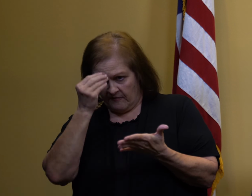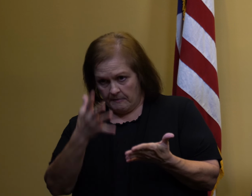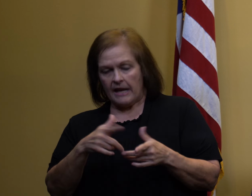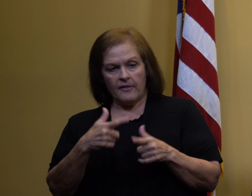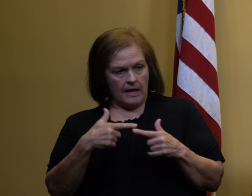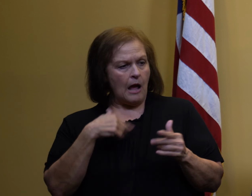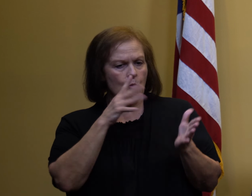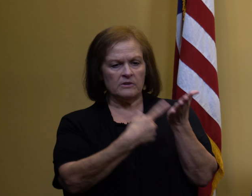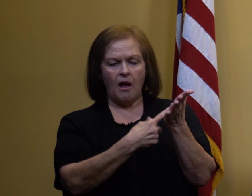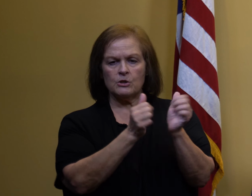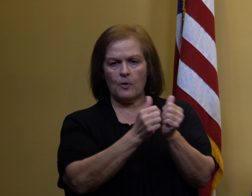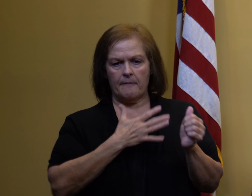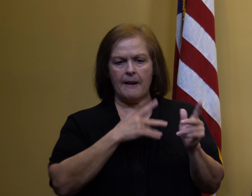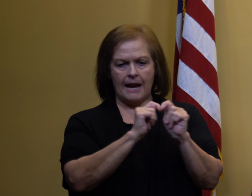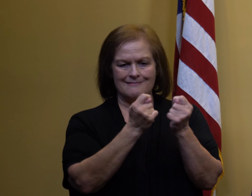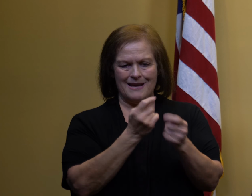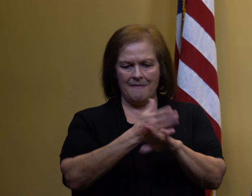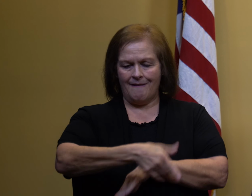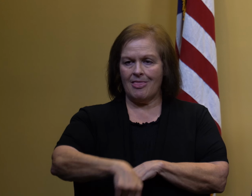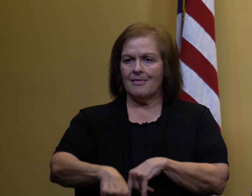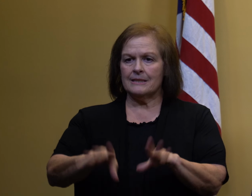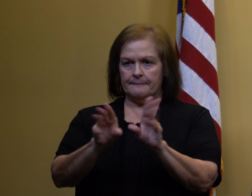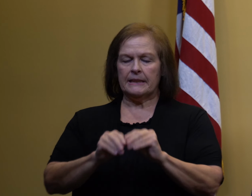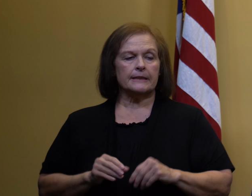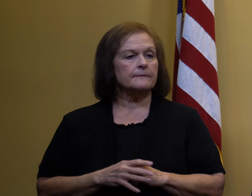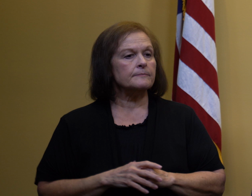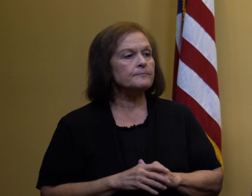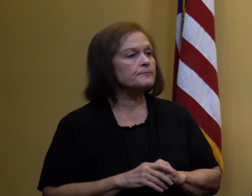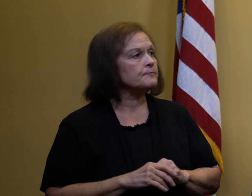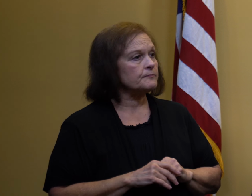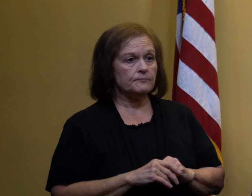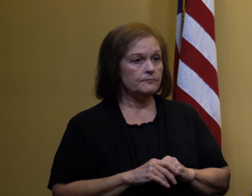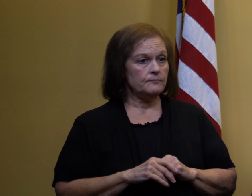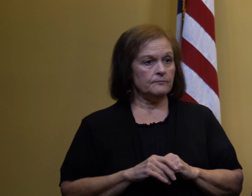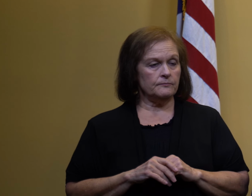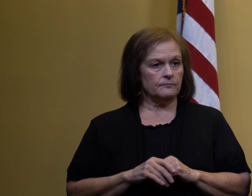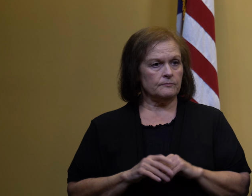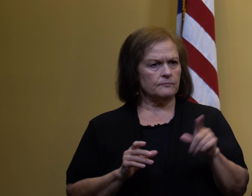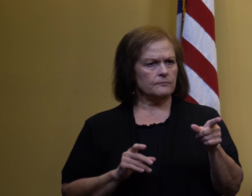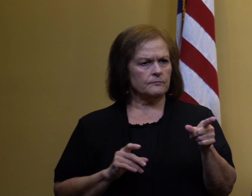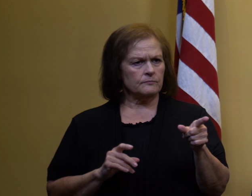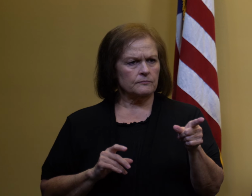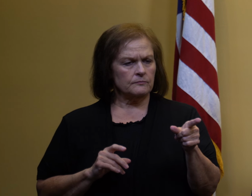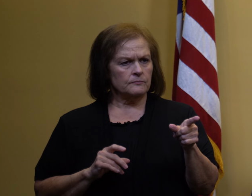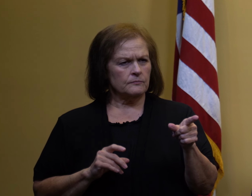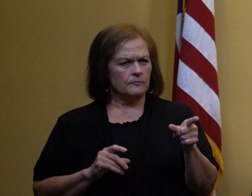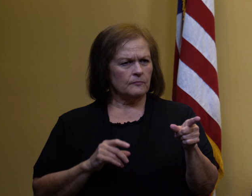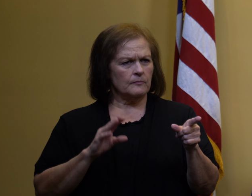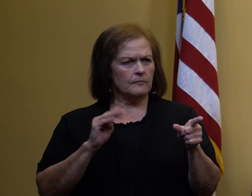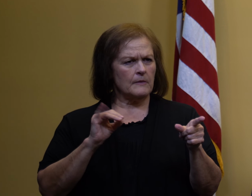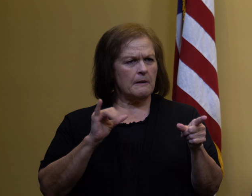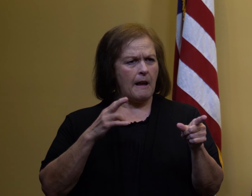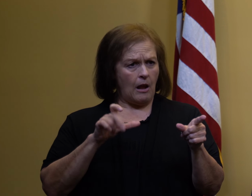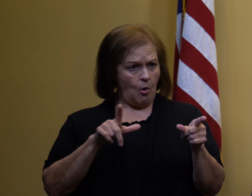on this. Okay, thank you. Yeah, Just wanted right to make you after guys this. aware, yeah. Absolutely. I just want to ask ahead. a quick question? Would Michael Karen